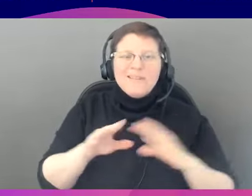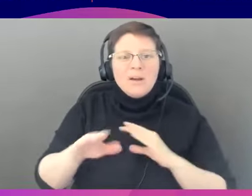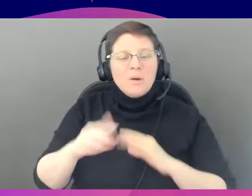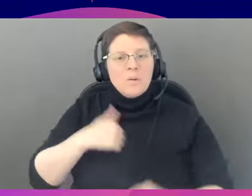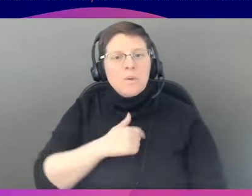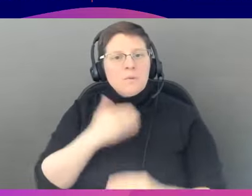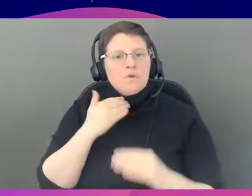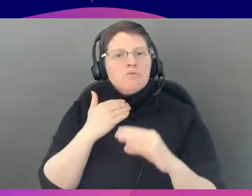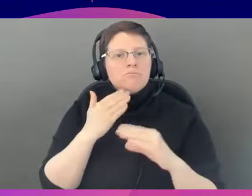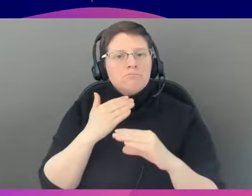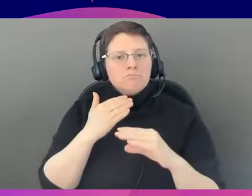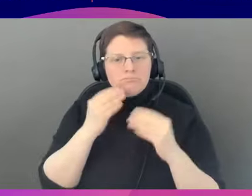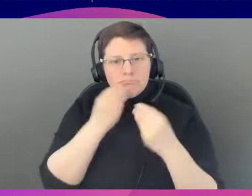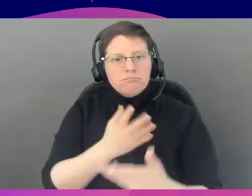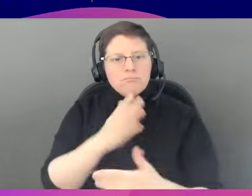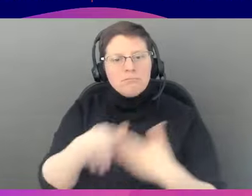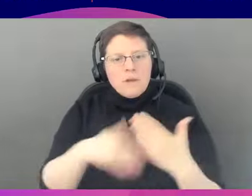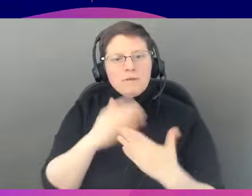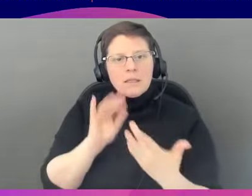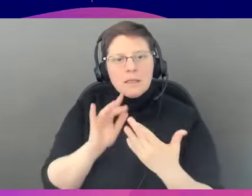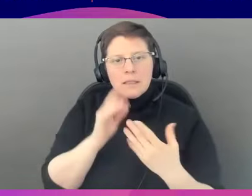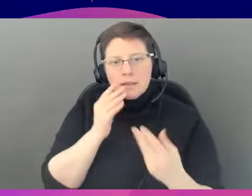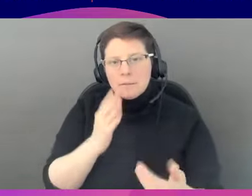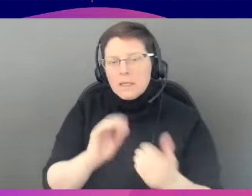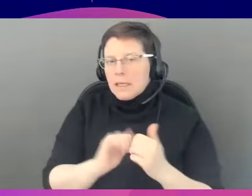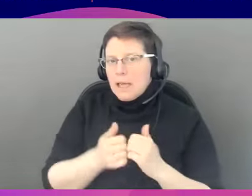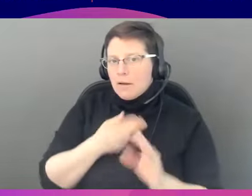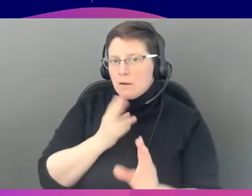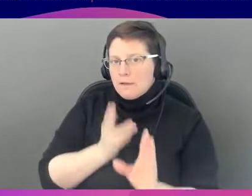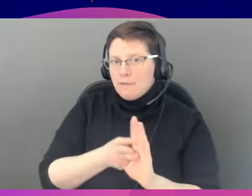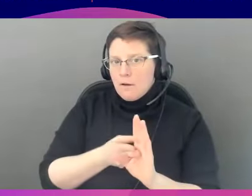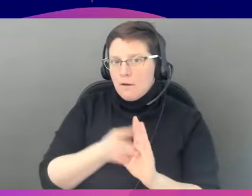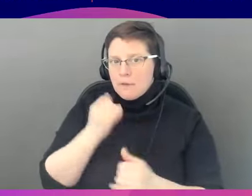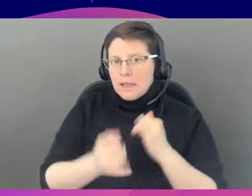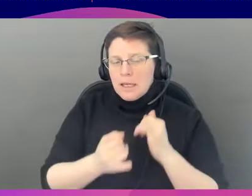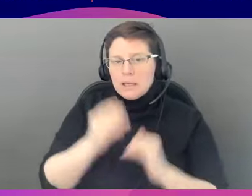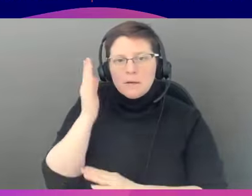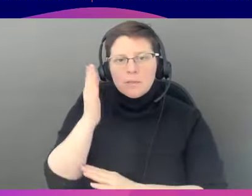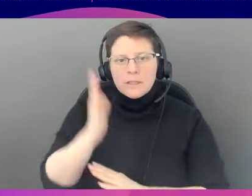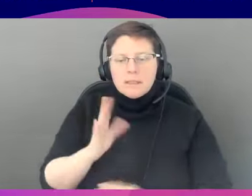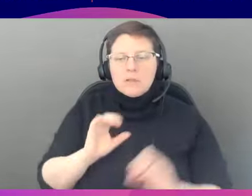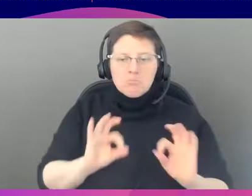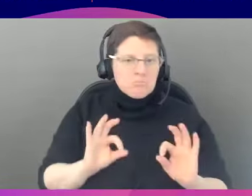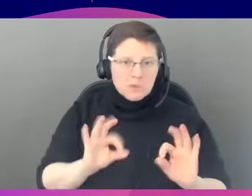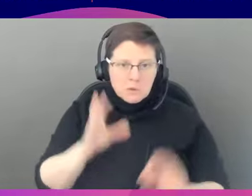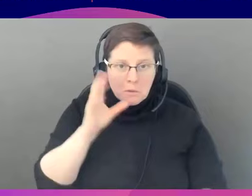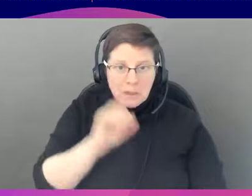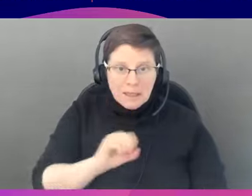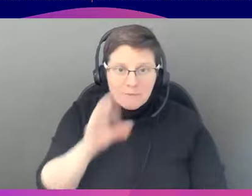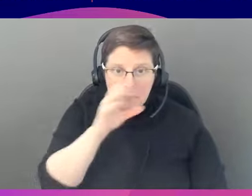contact information and information about how to get involved at the end of the presentation as well. So don't worry if you missed it.